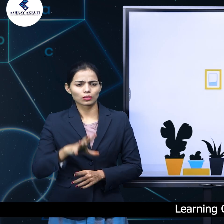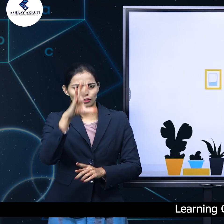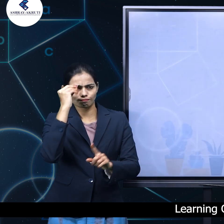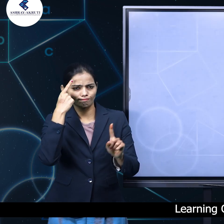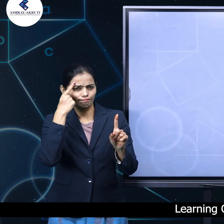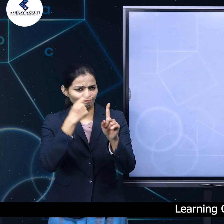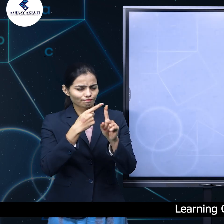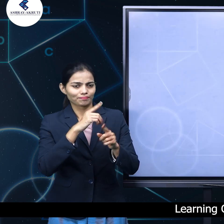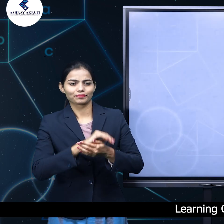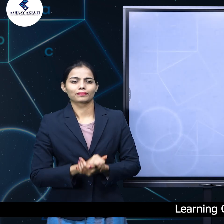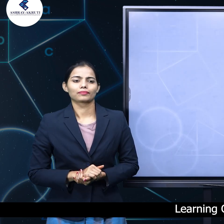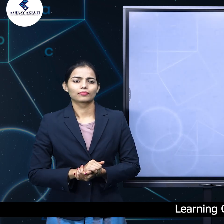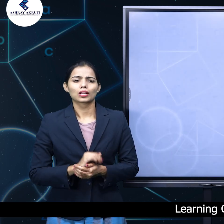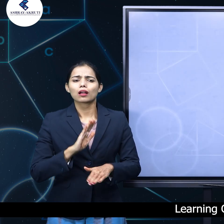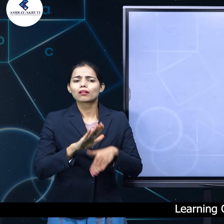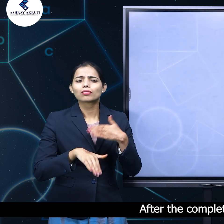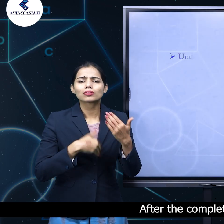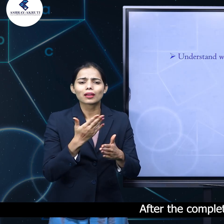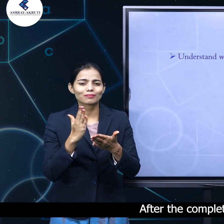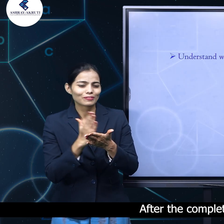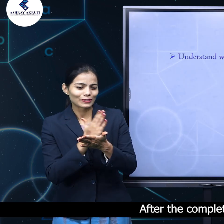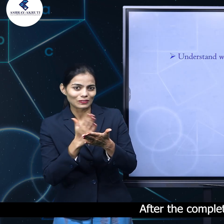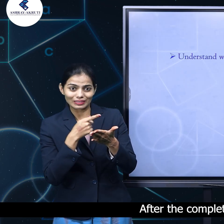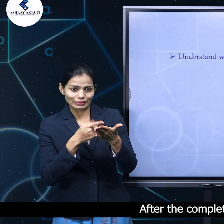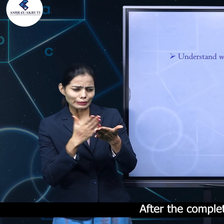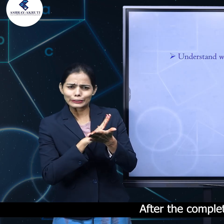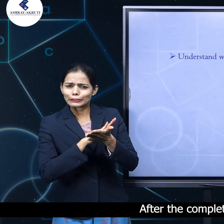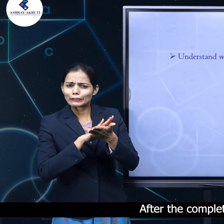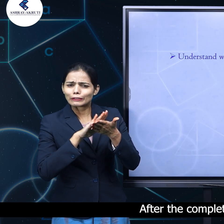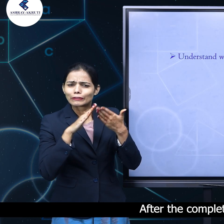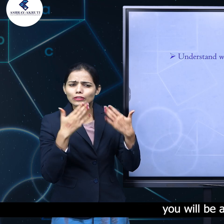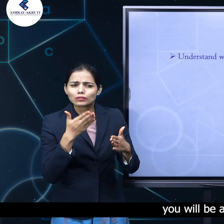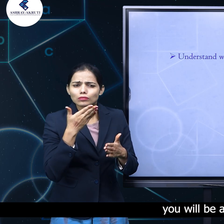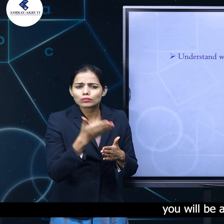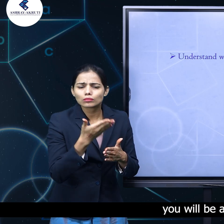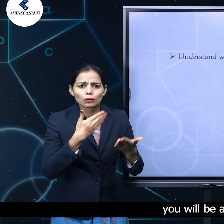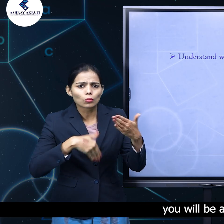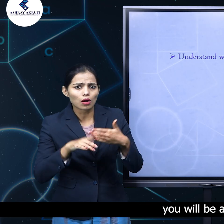Learning outcomes. After the completion of this lesson, you will be able to know,